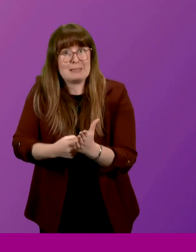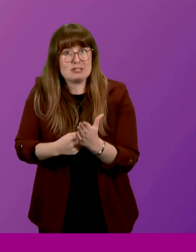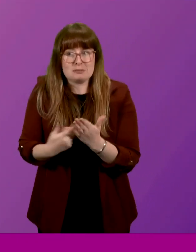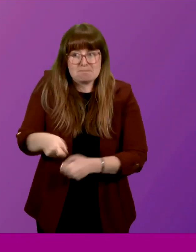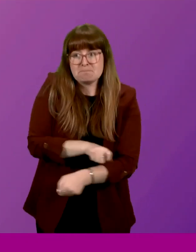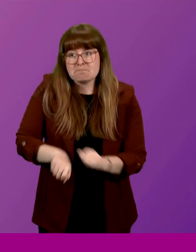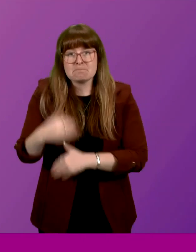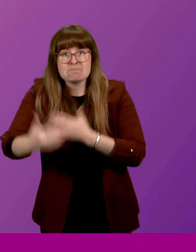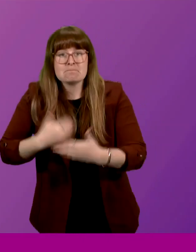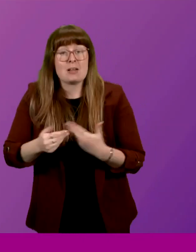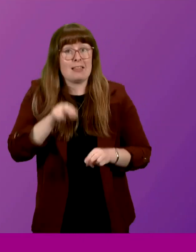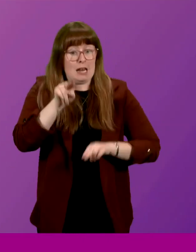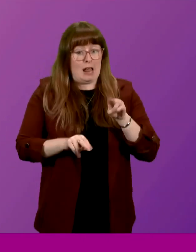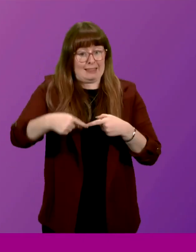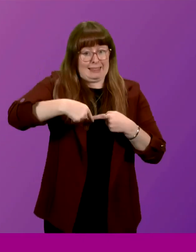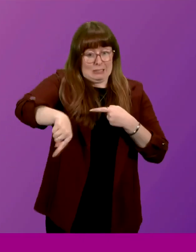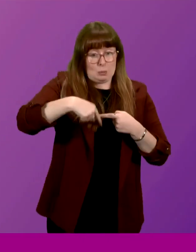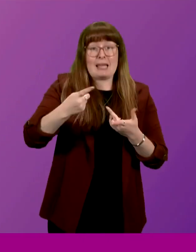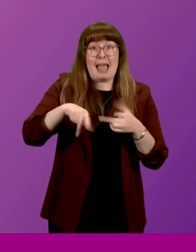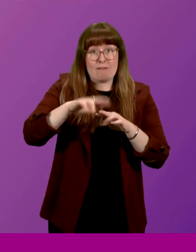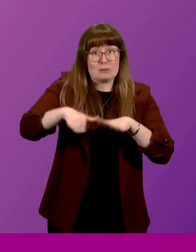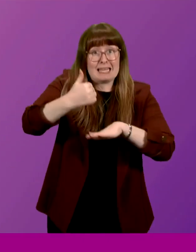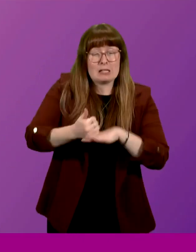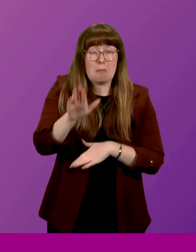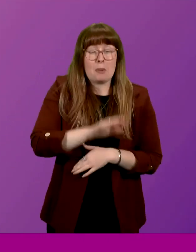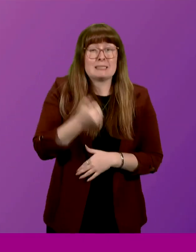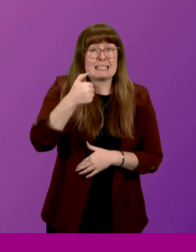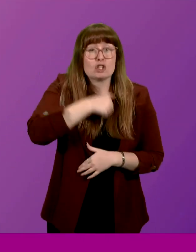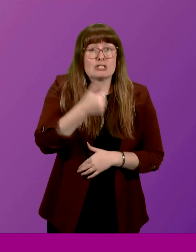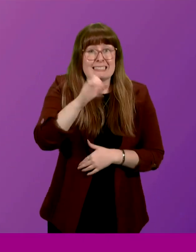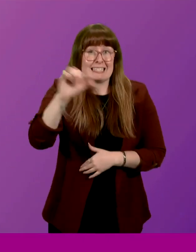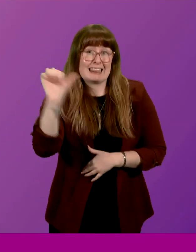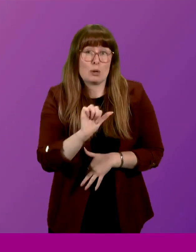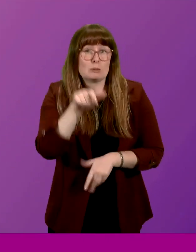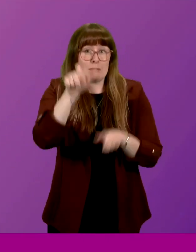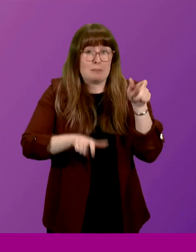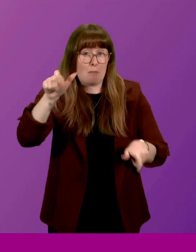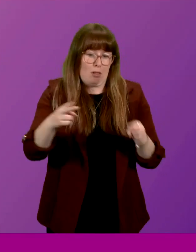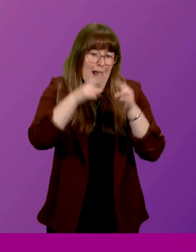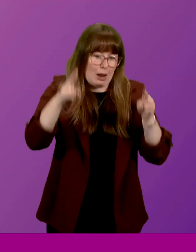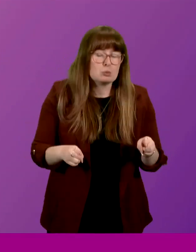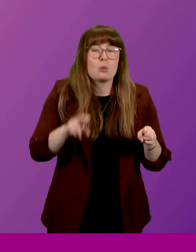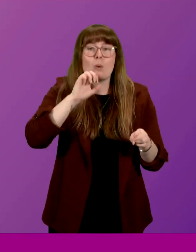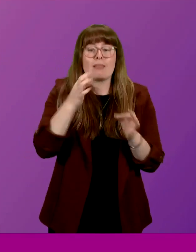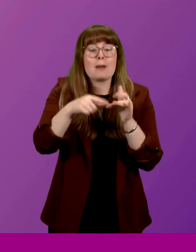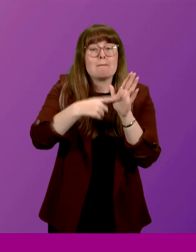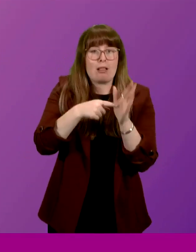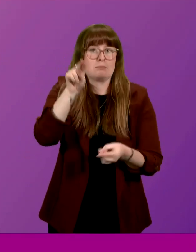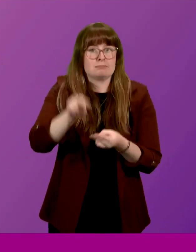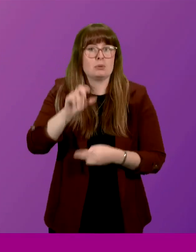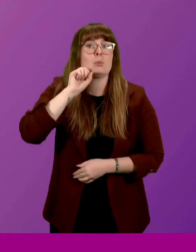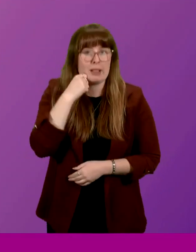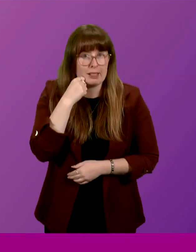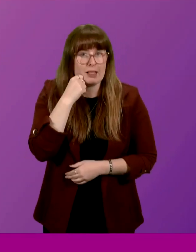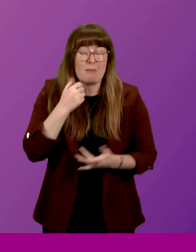Our analysis this week shows that if implemented, around 660,000 households in Scotland would see their model bills go down by